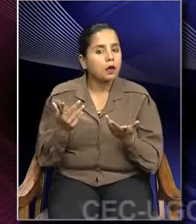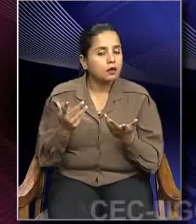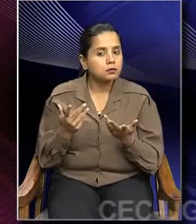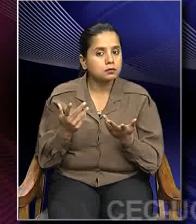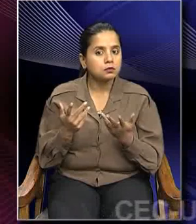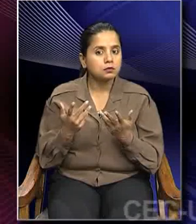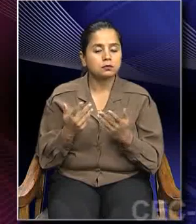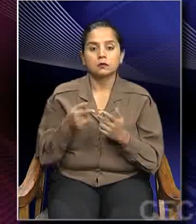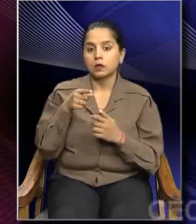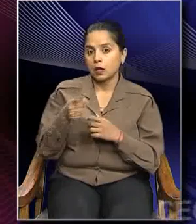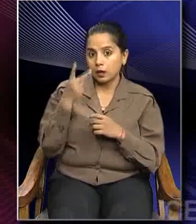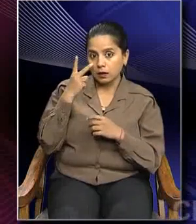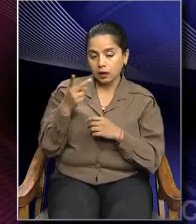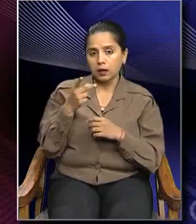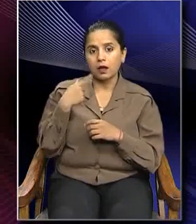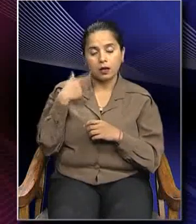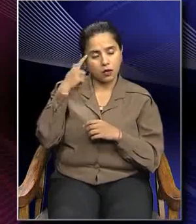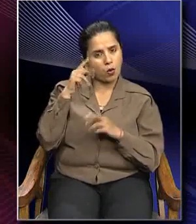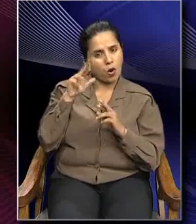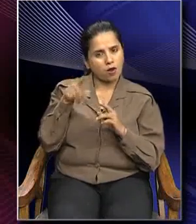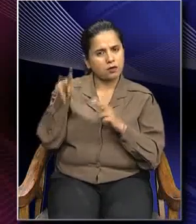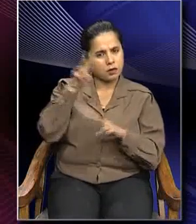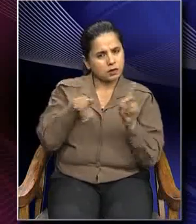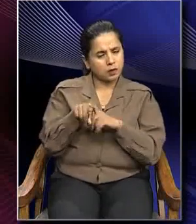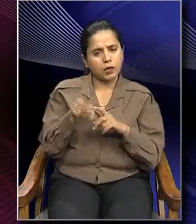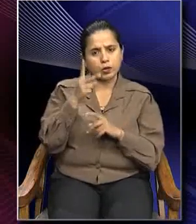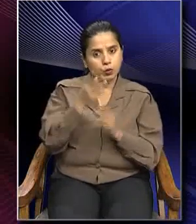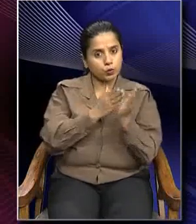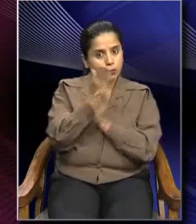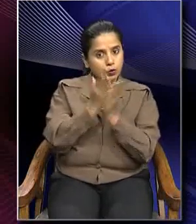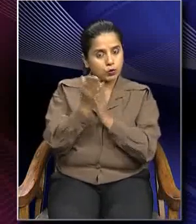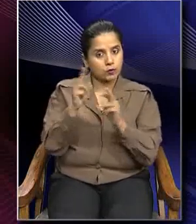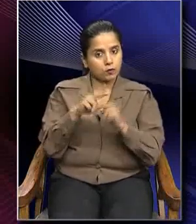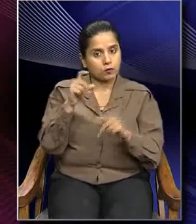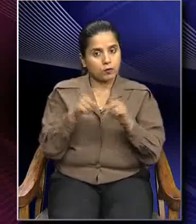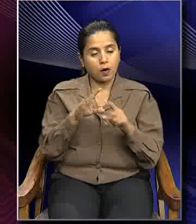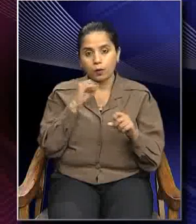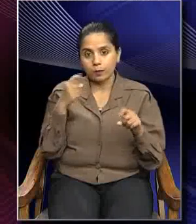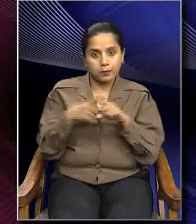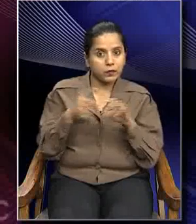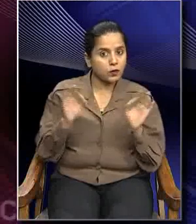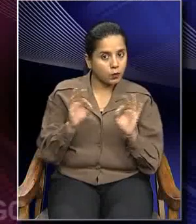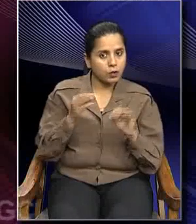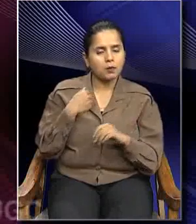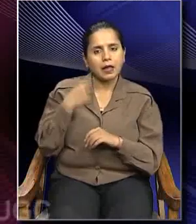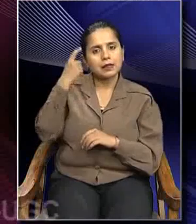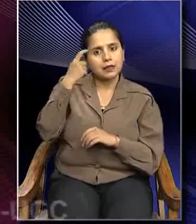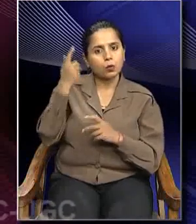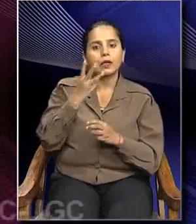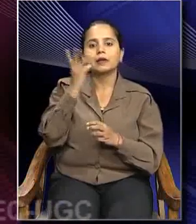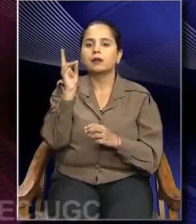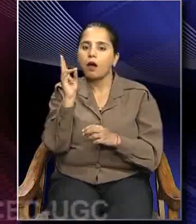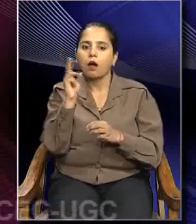So, in order to make sense of these two inconsistent facts, we presume the third fact